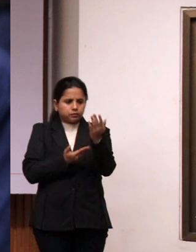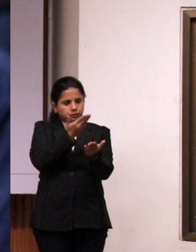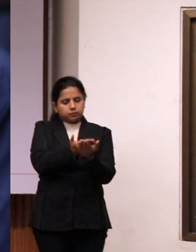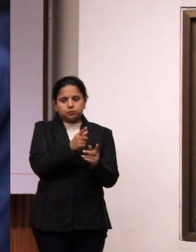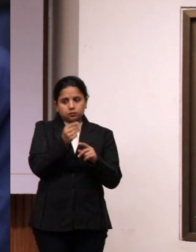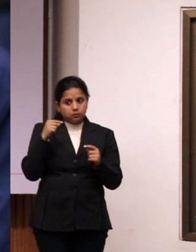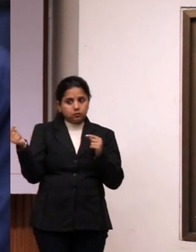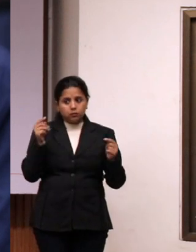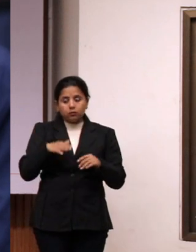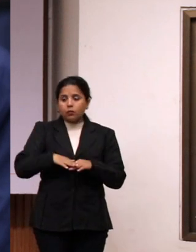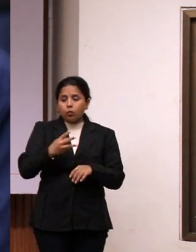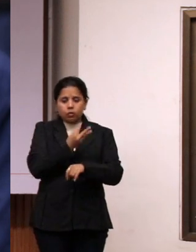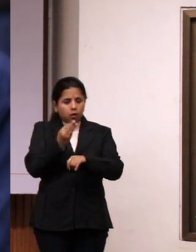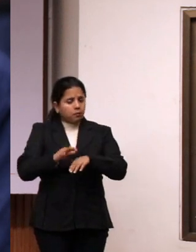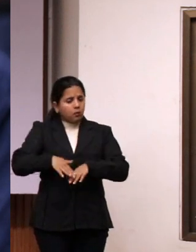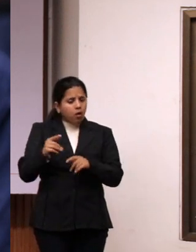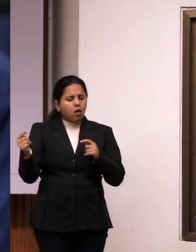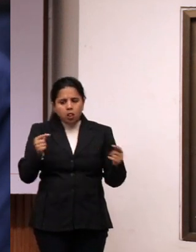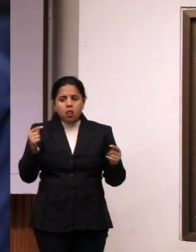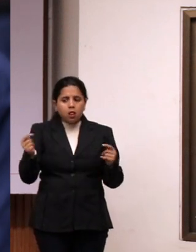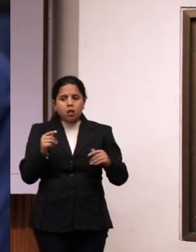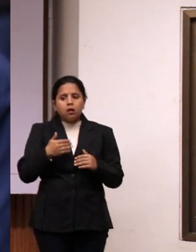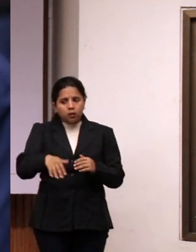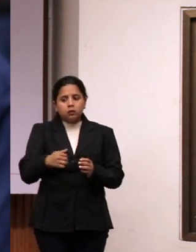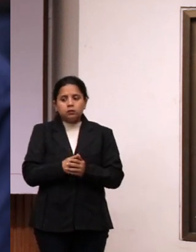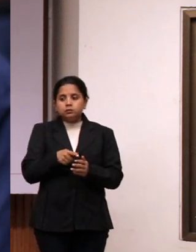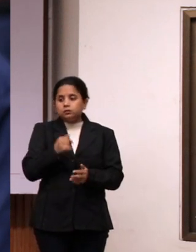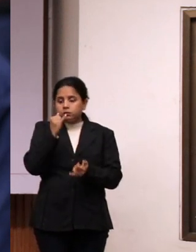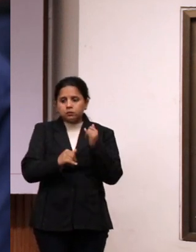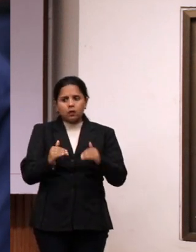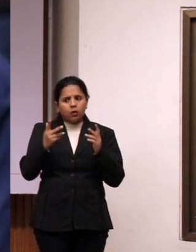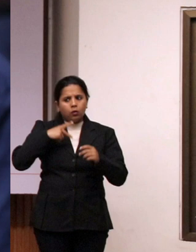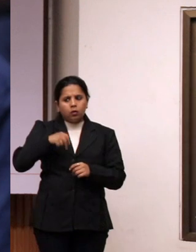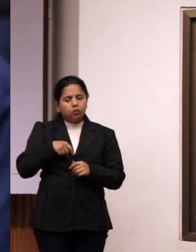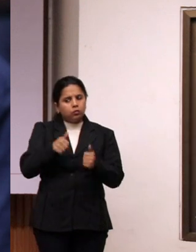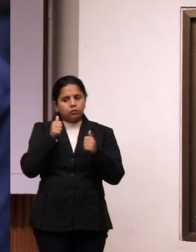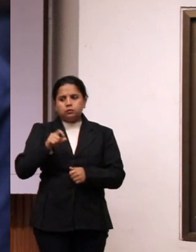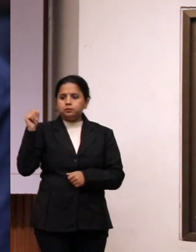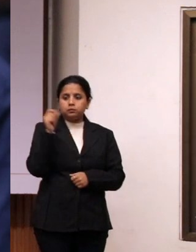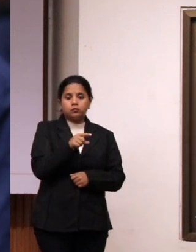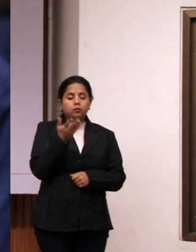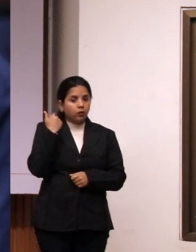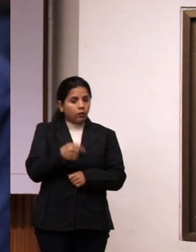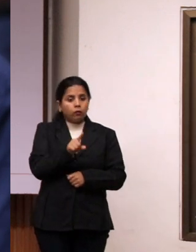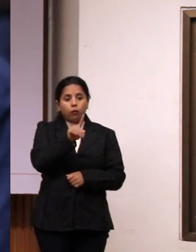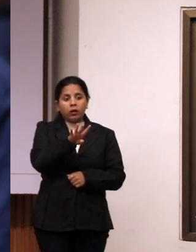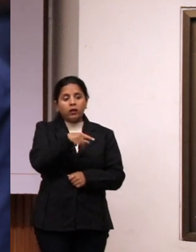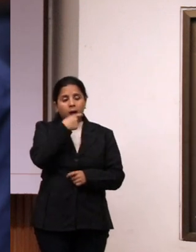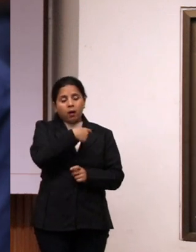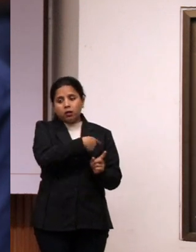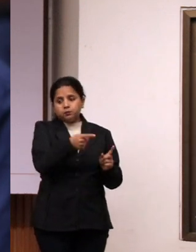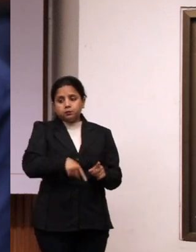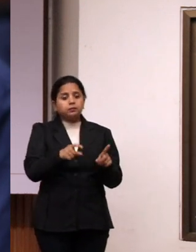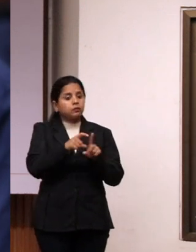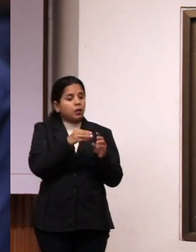there were arguments for more than half an hour, and at last, the High Court issued notices. There are 14 respondents, including